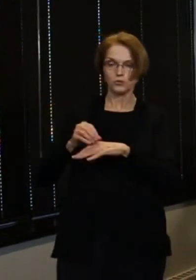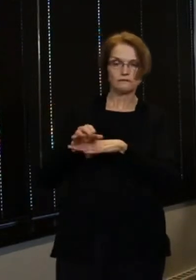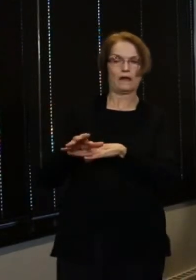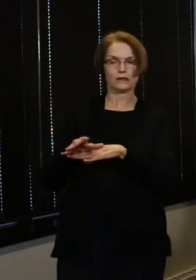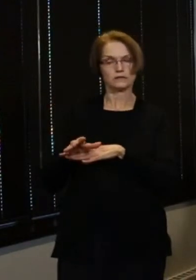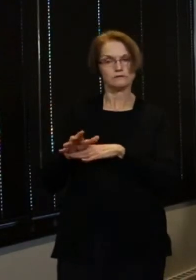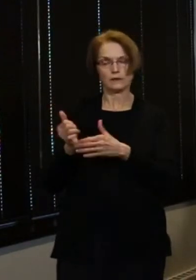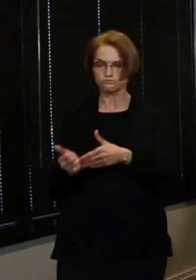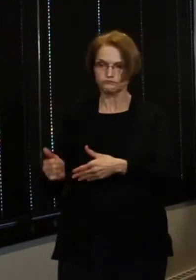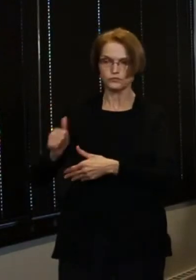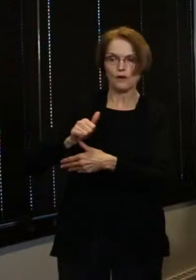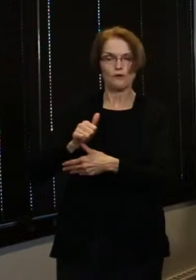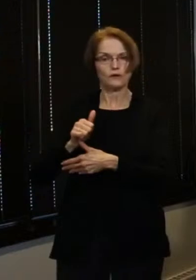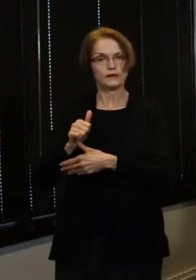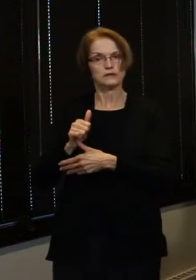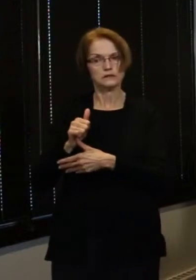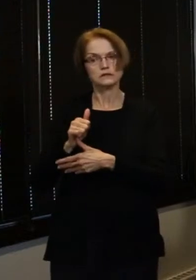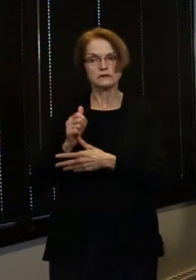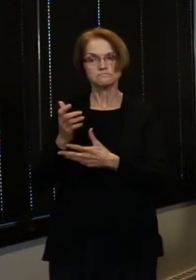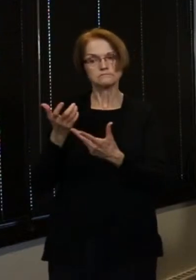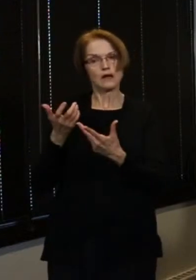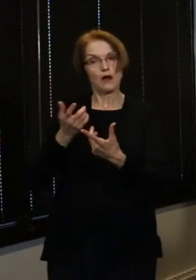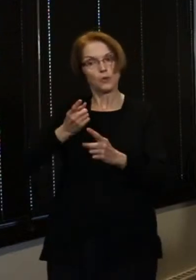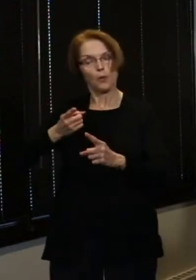as equitable as it can be.